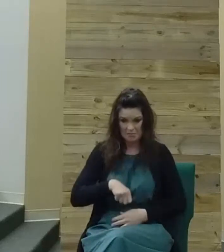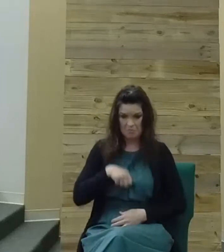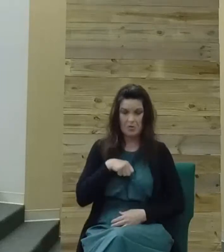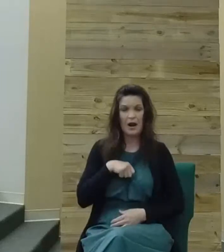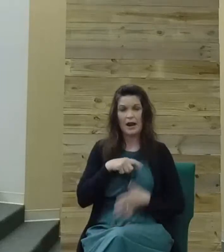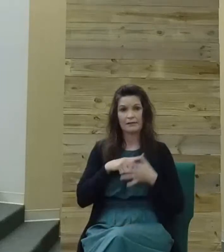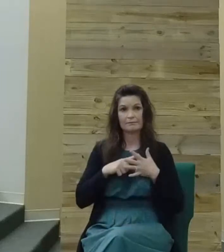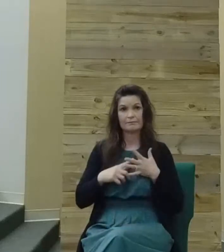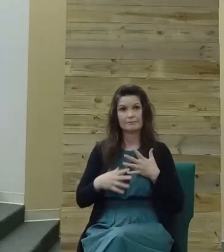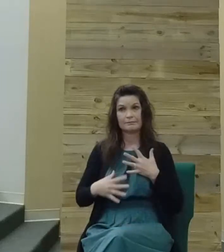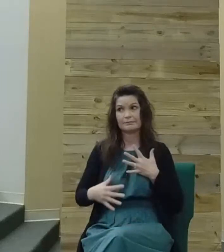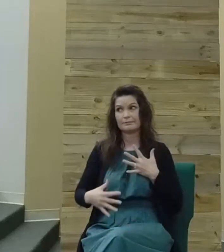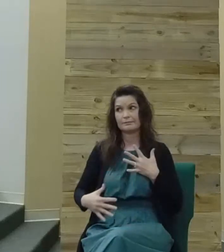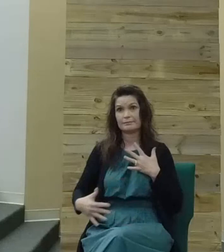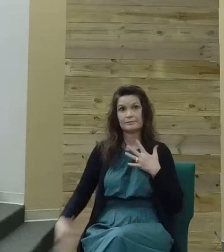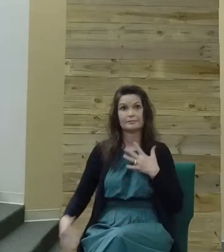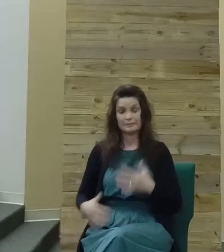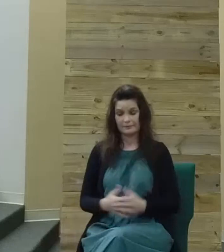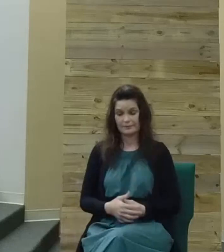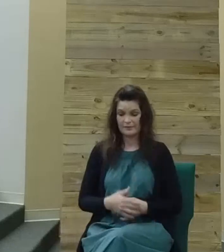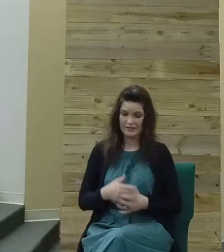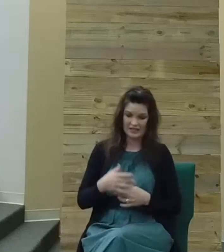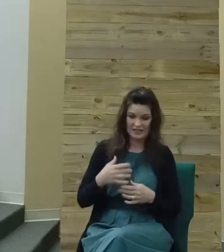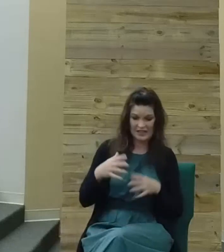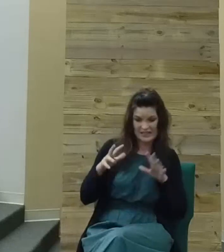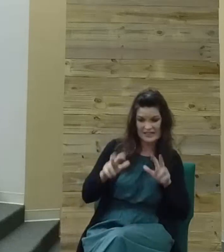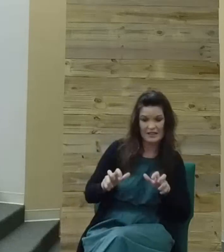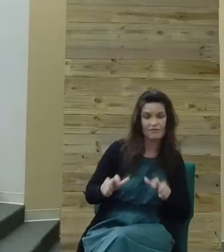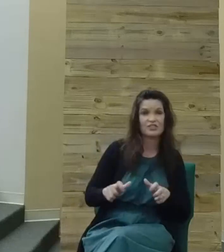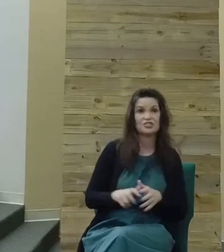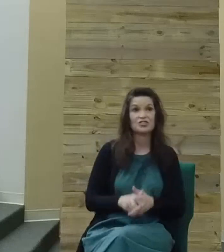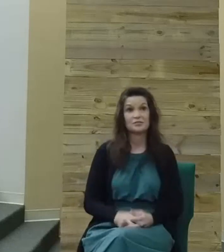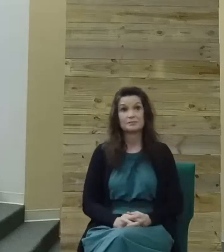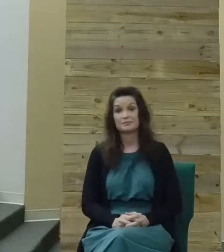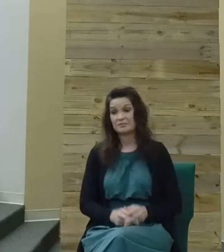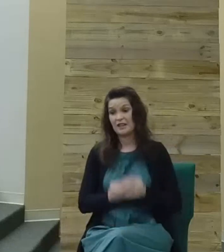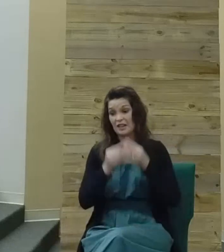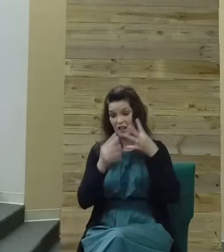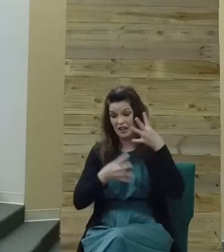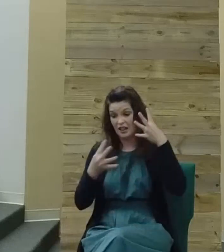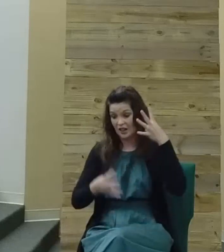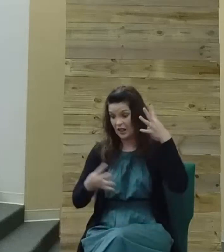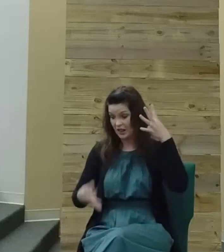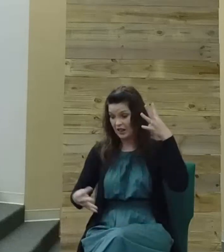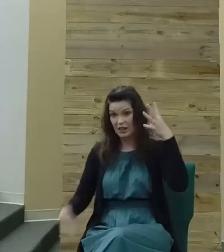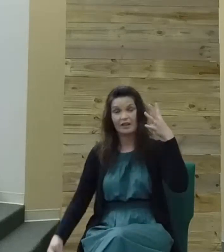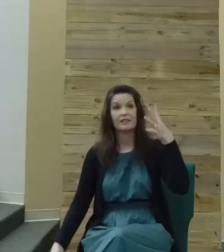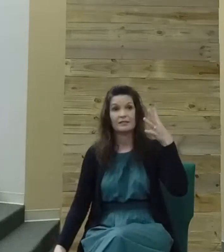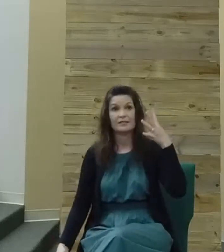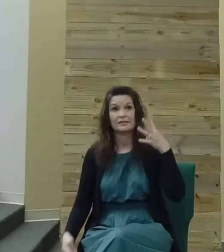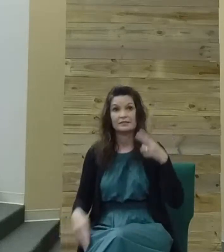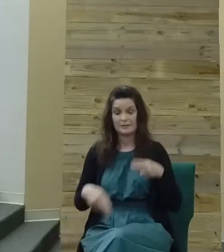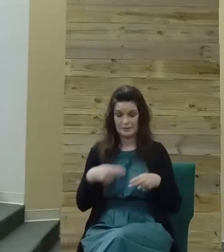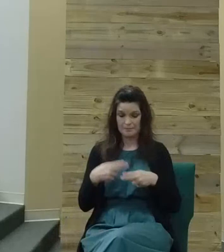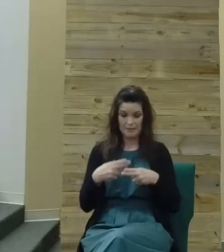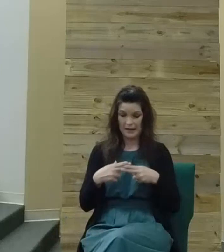"My name is pride." "My name is selfish." "My name